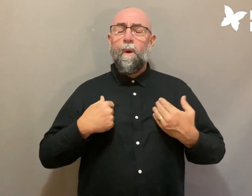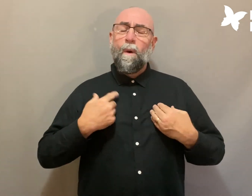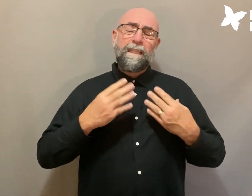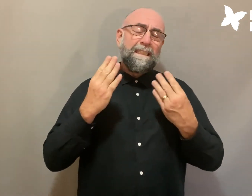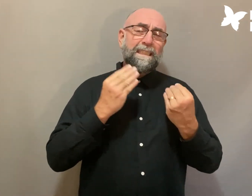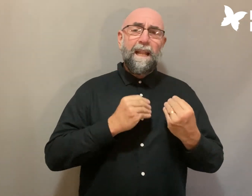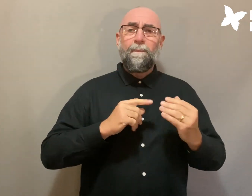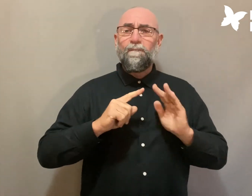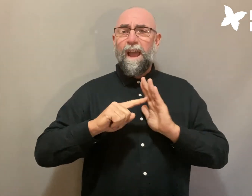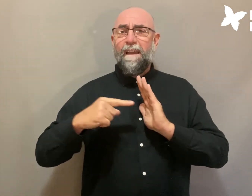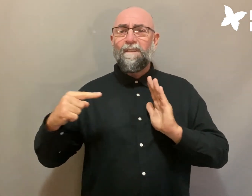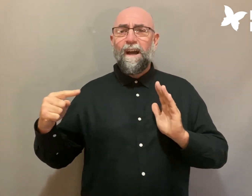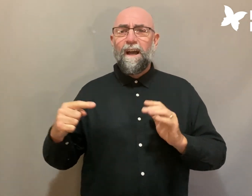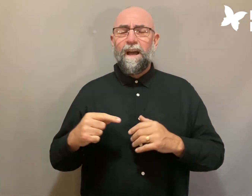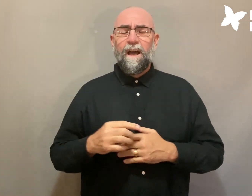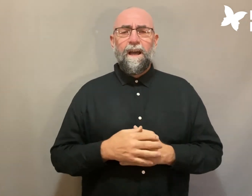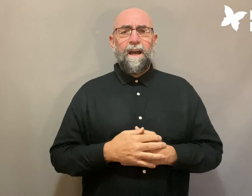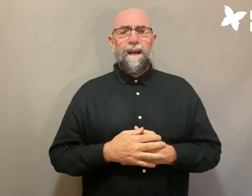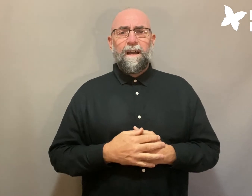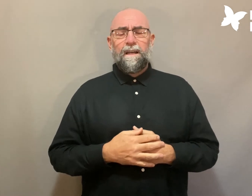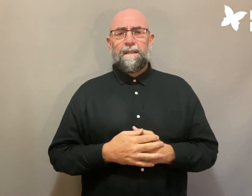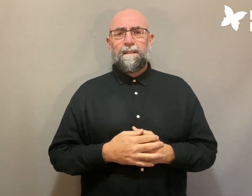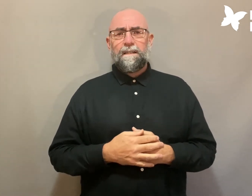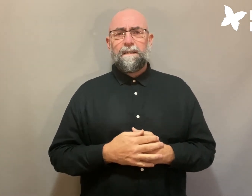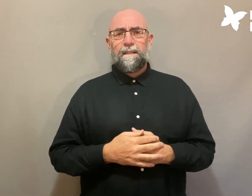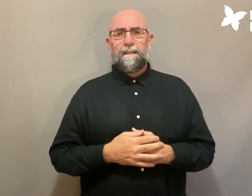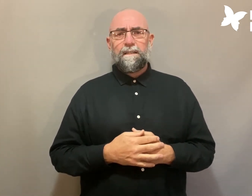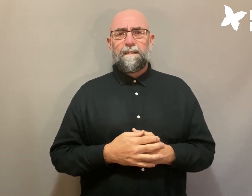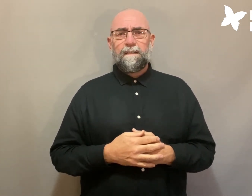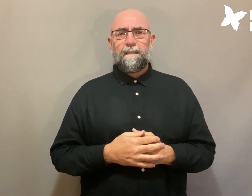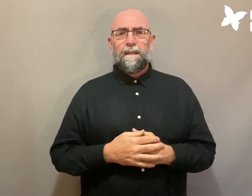I just wanted to sleep forever. I wanted